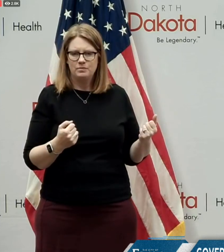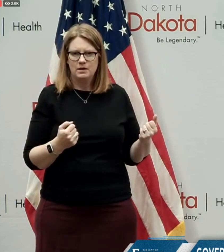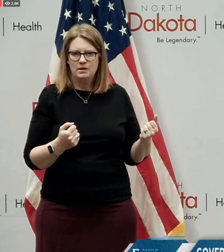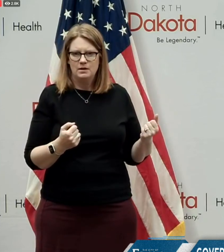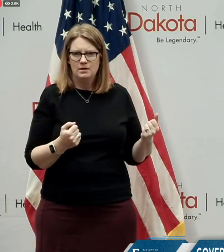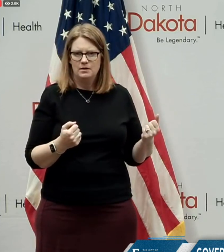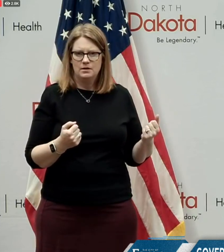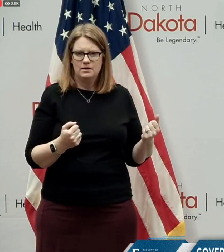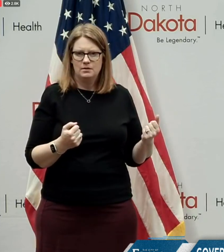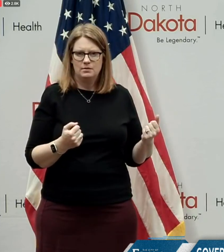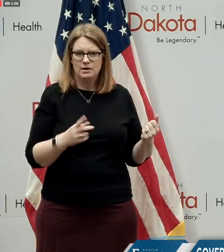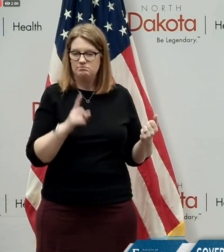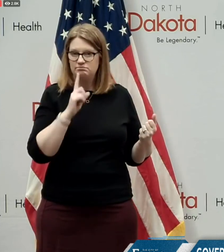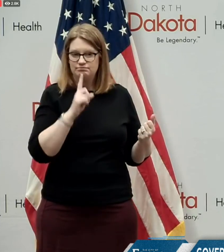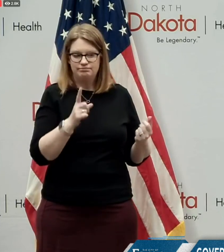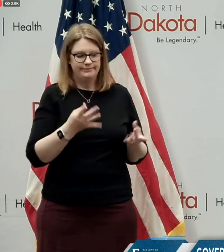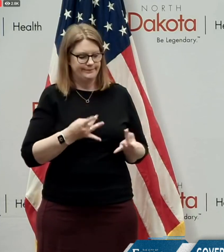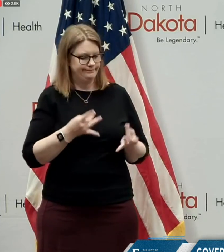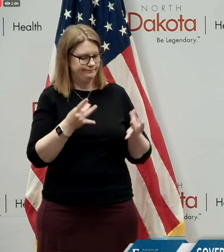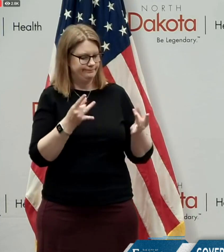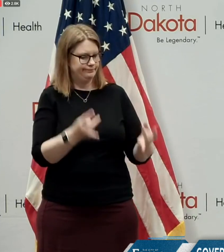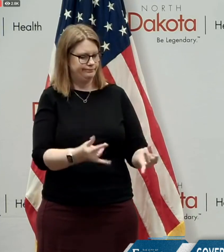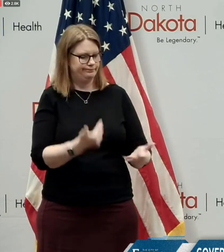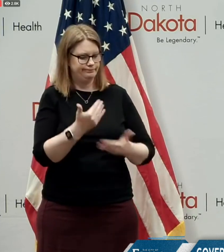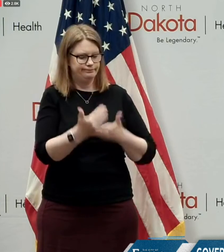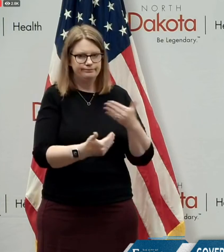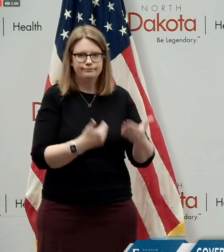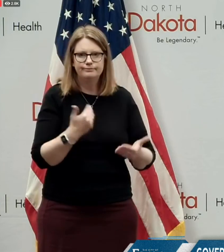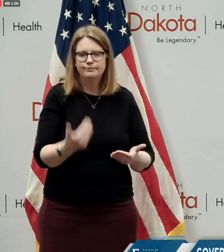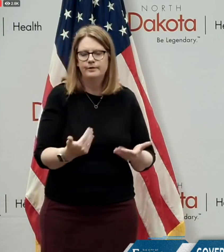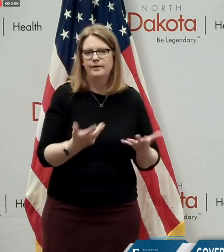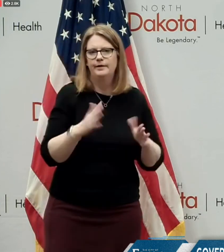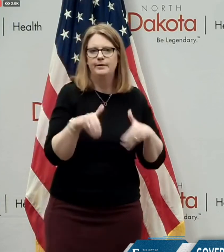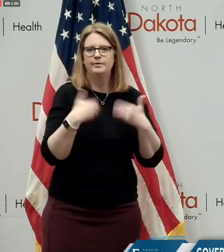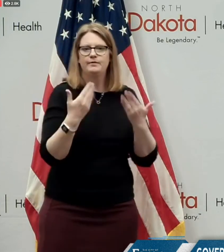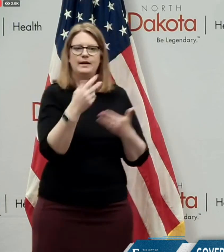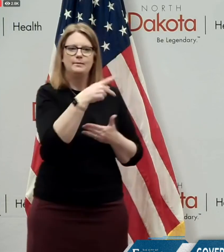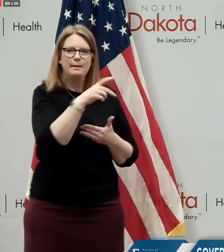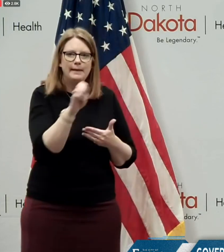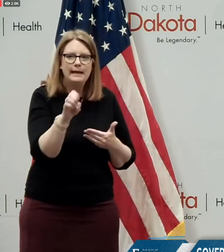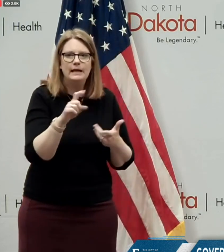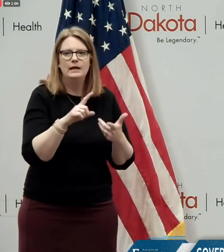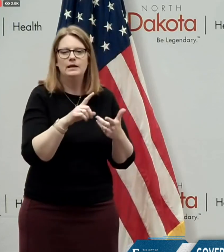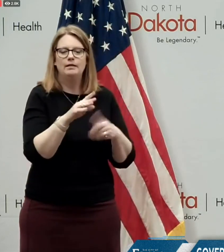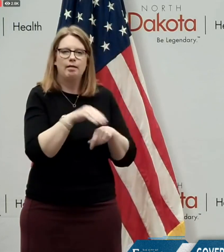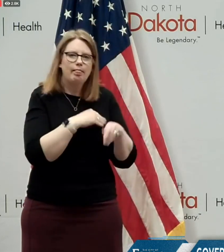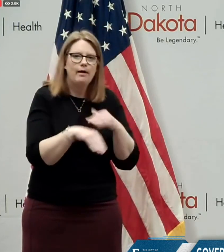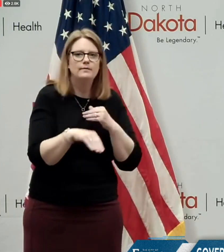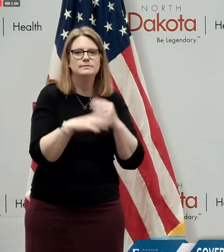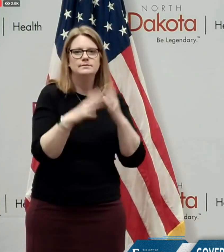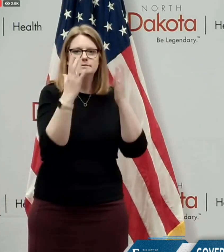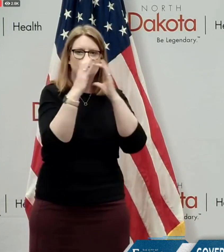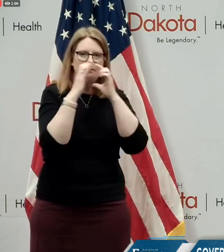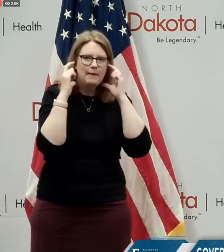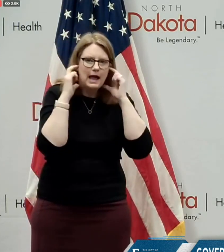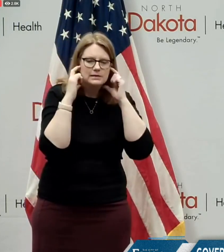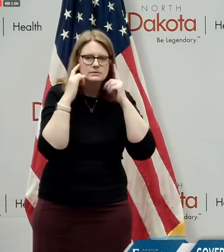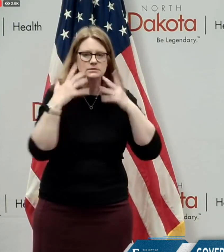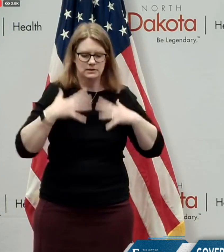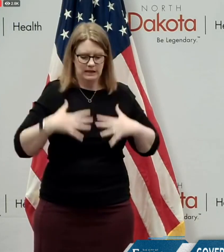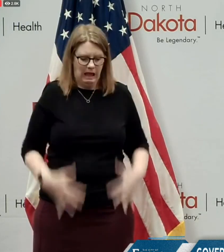process work very effectively. When you think about PPE, equipment, gloves, masks,